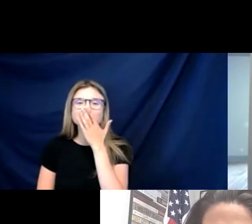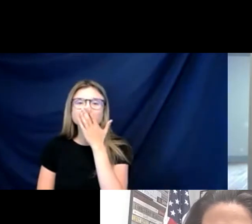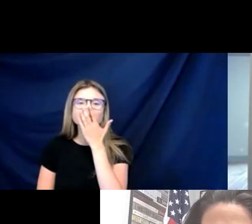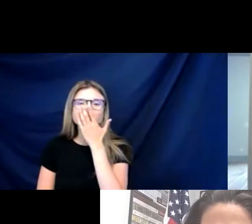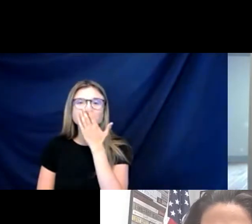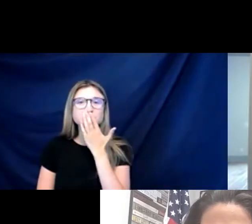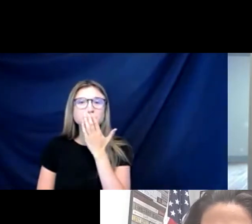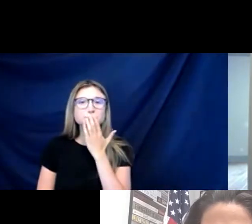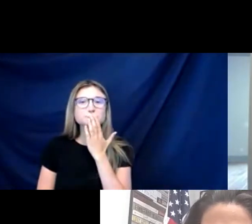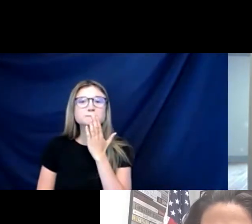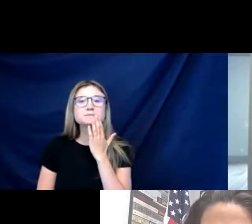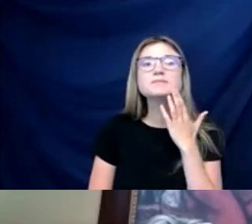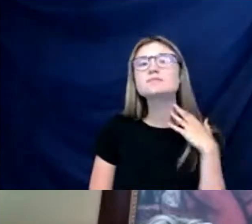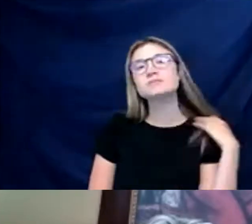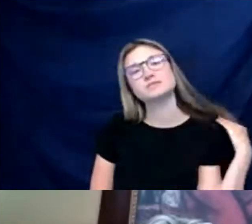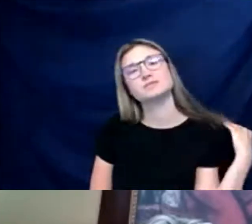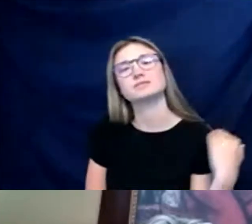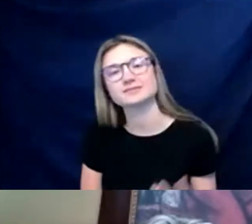Good.